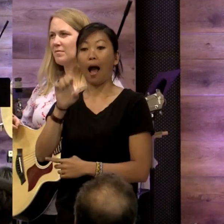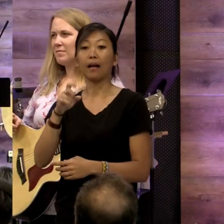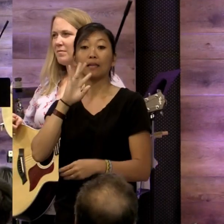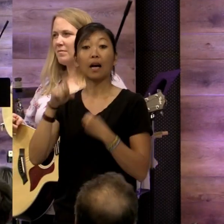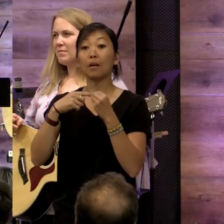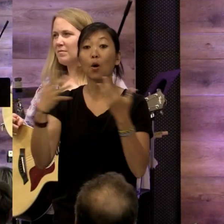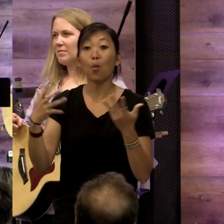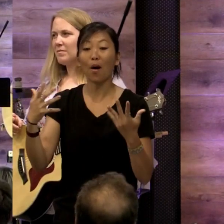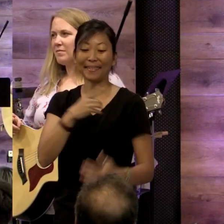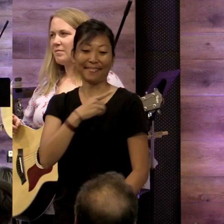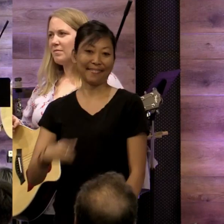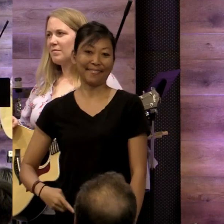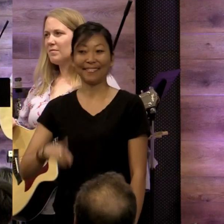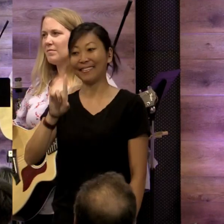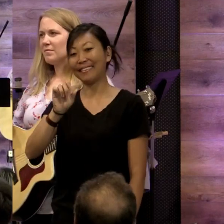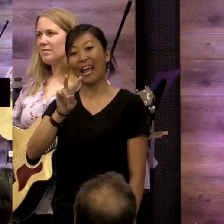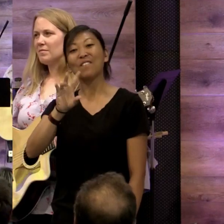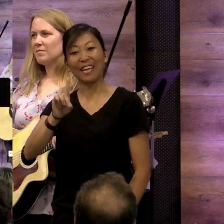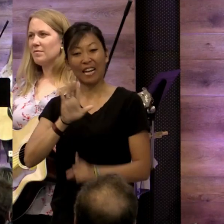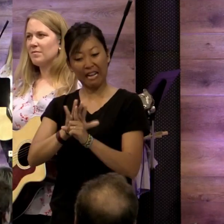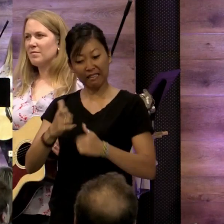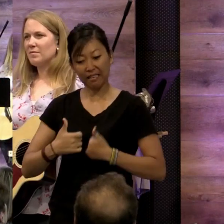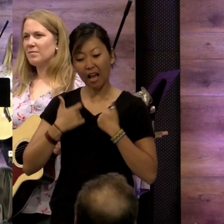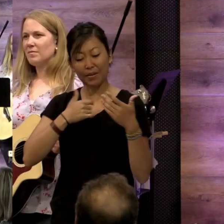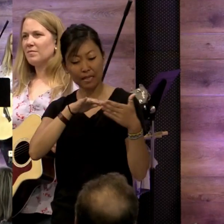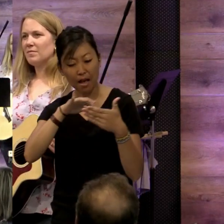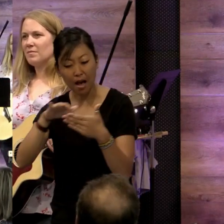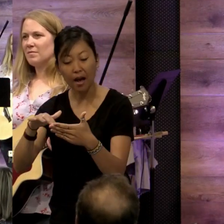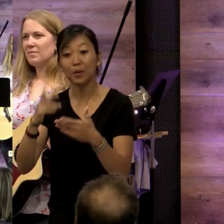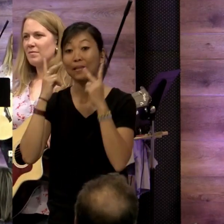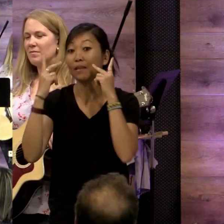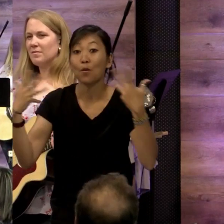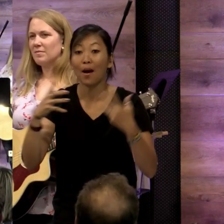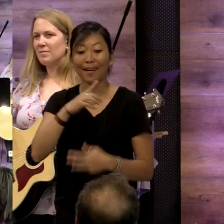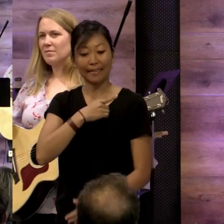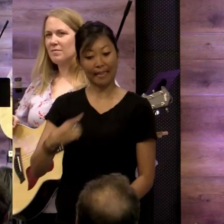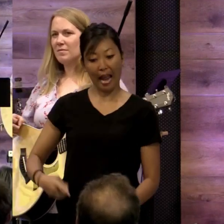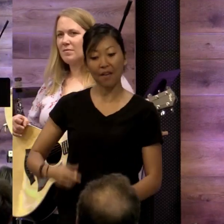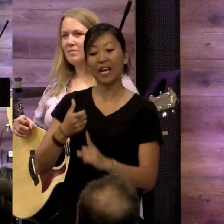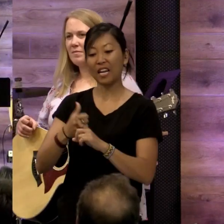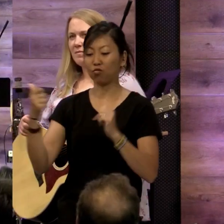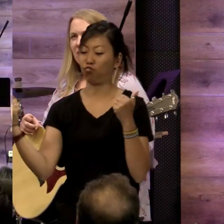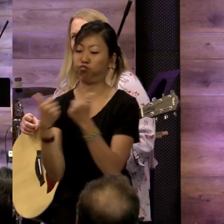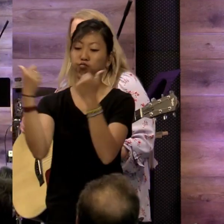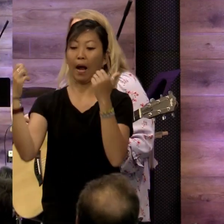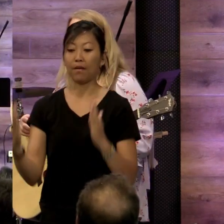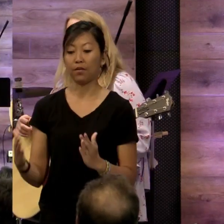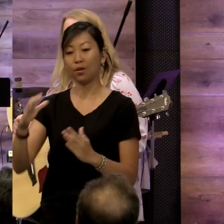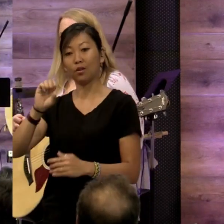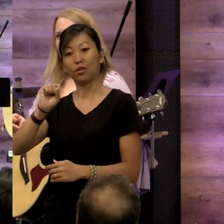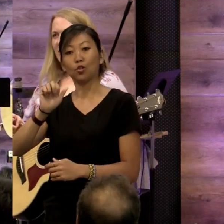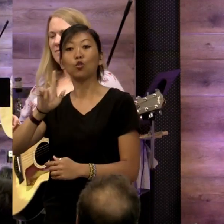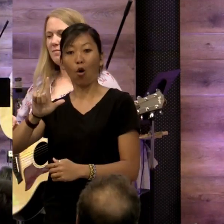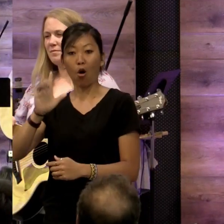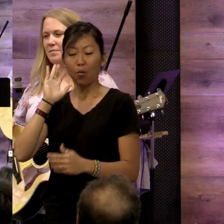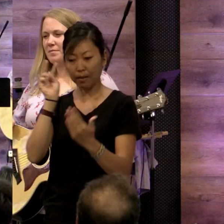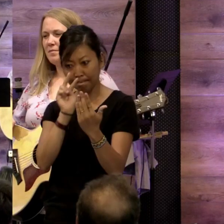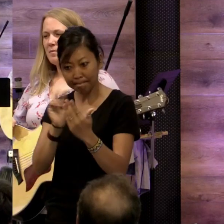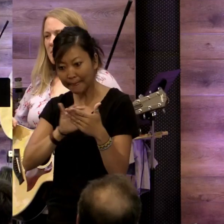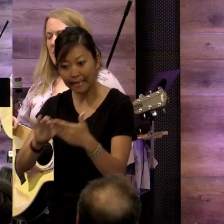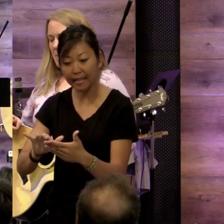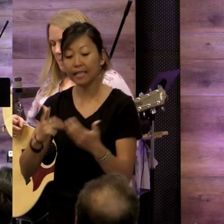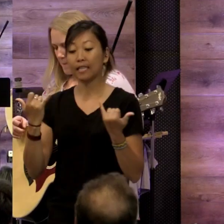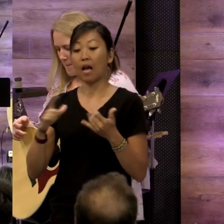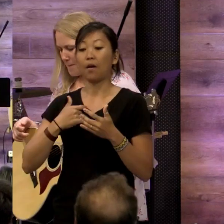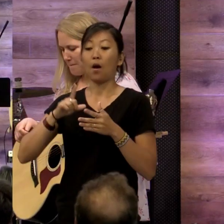of David as we look at an encounter between David and his rival Saul. So to begin our time of worship, I'm going to read a